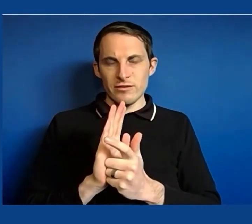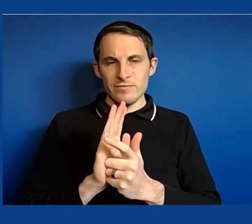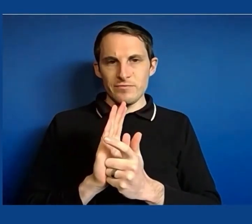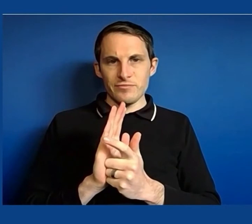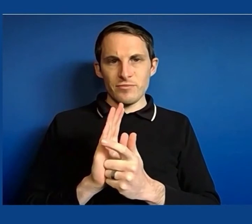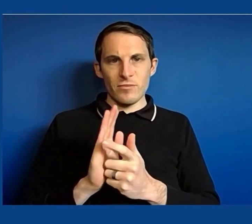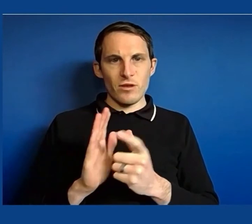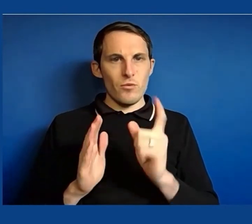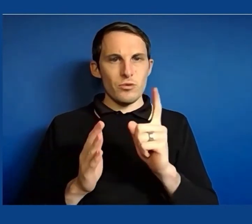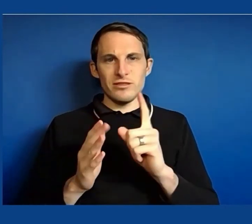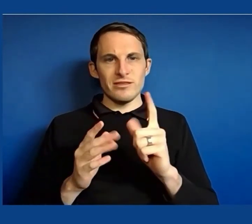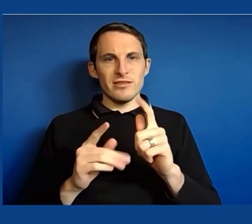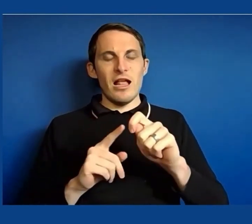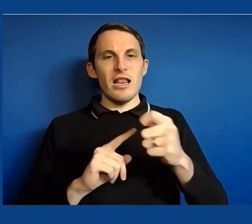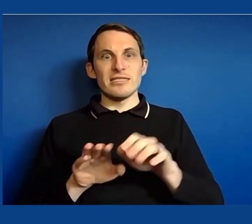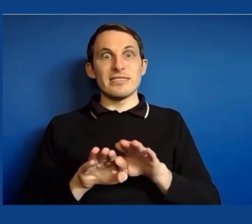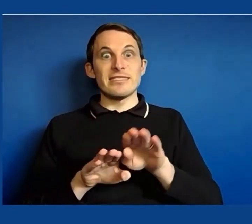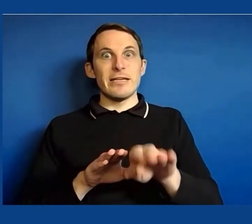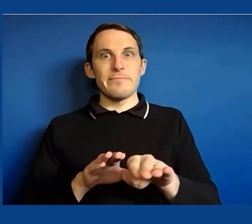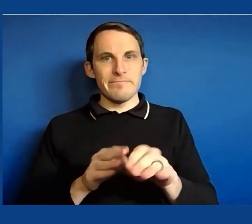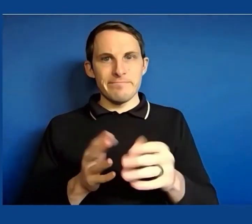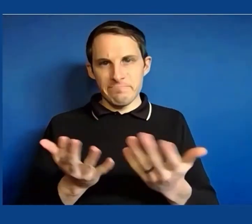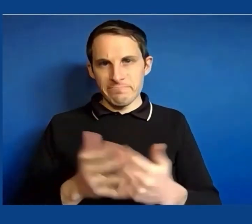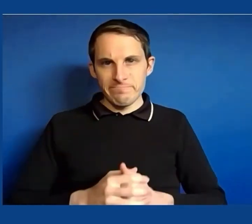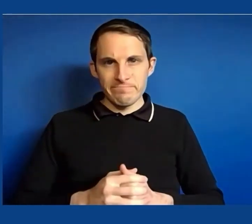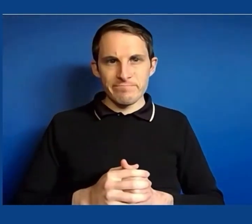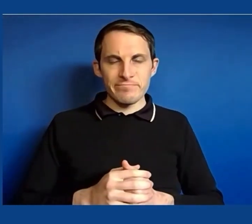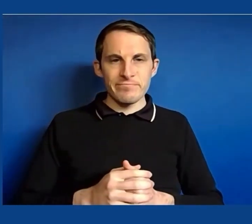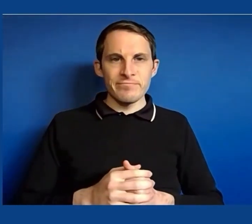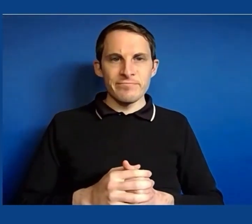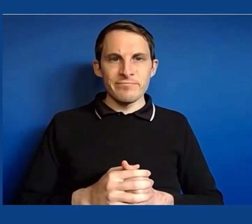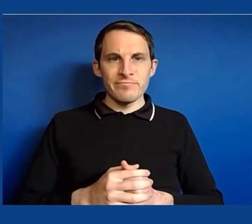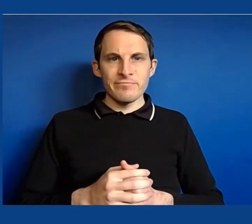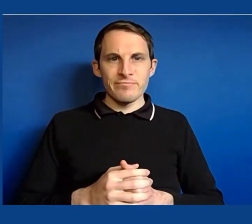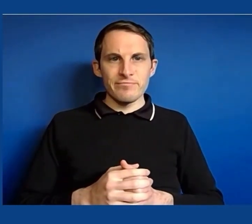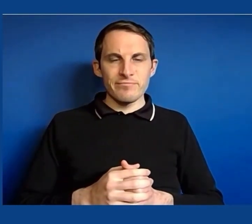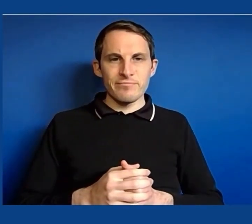path forward here immediately? Well,